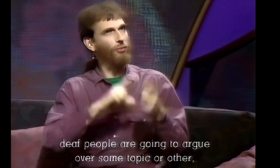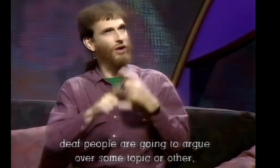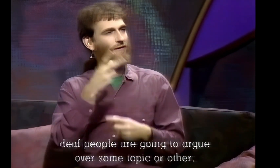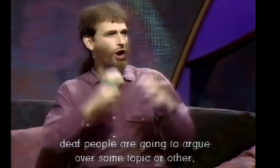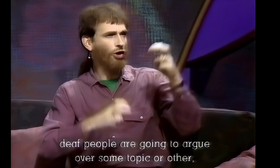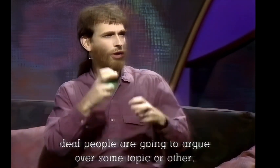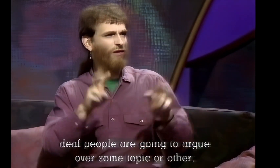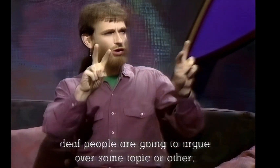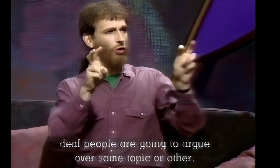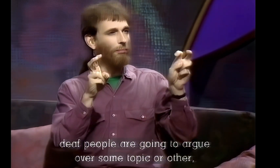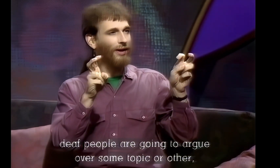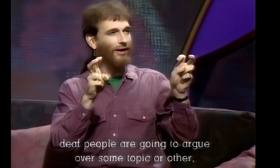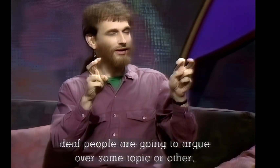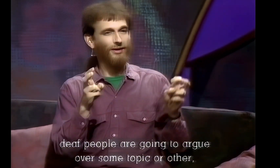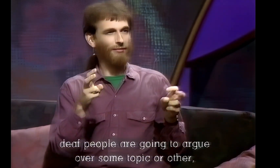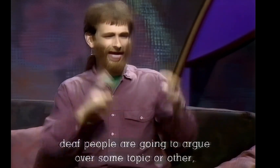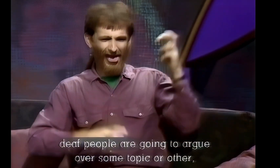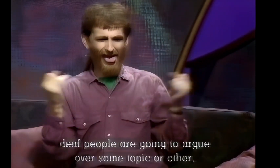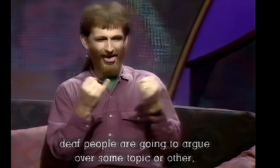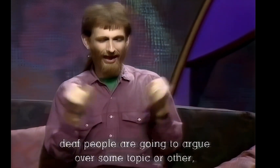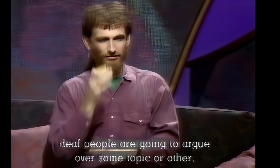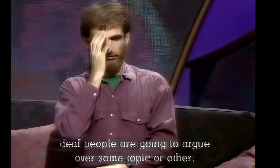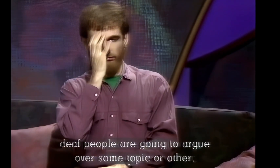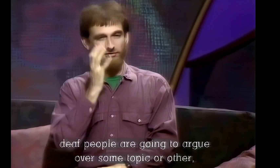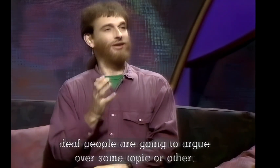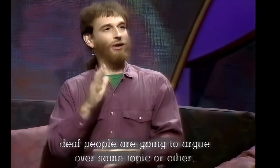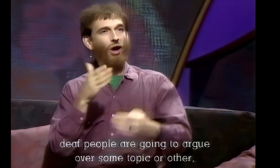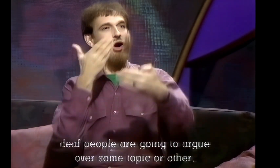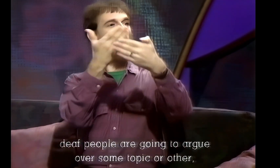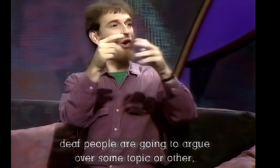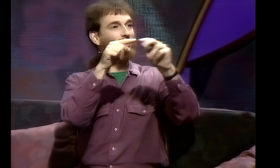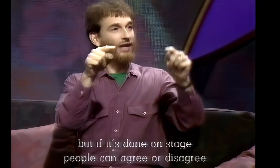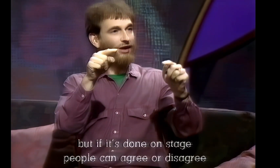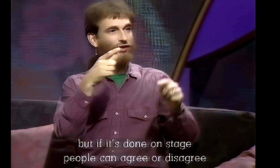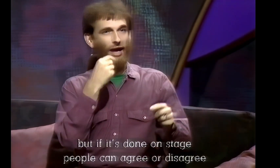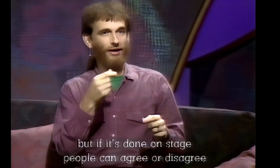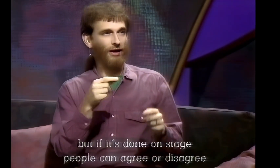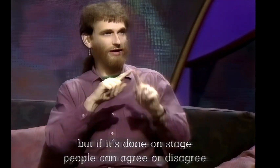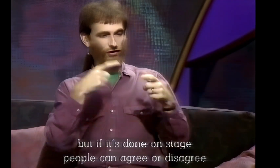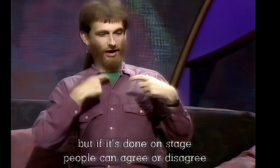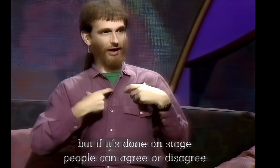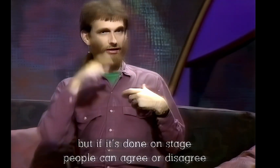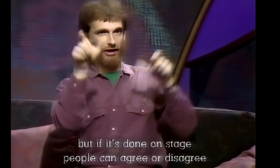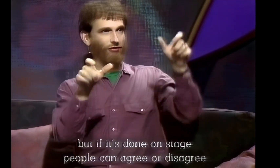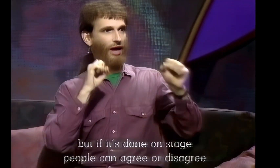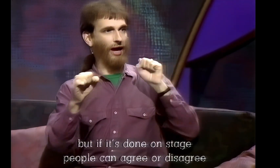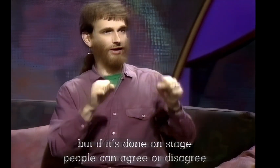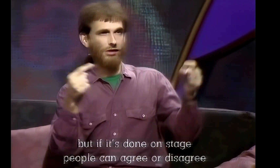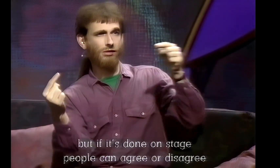in future deaf people are going to argue over some topic or other. But if it's done on stage, we can